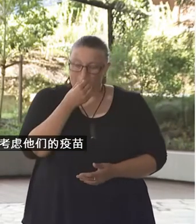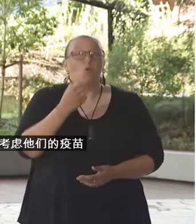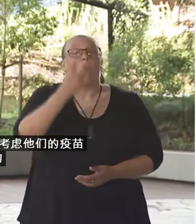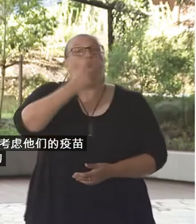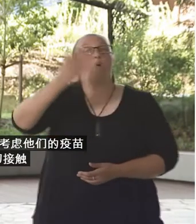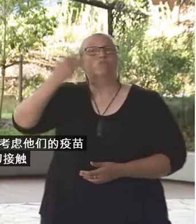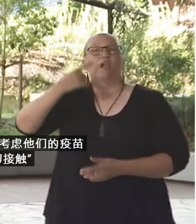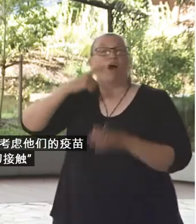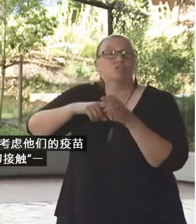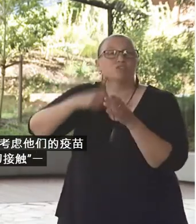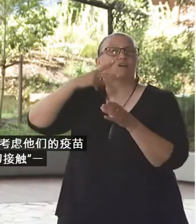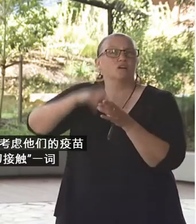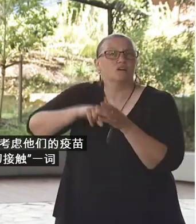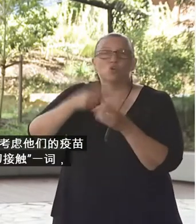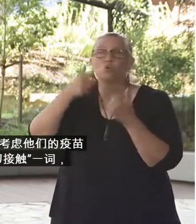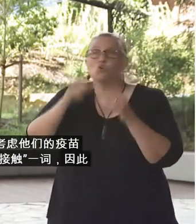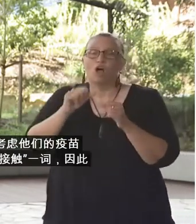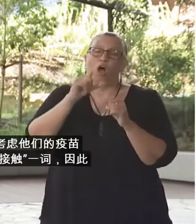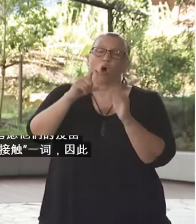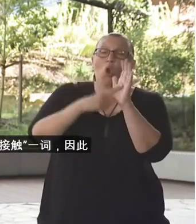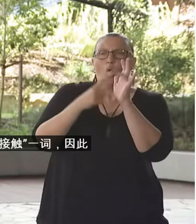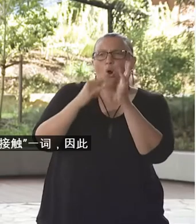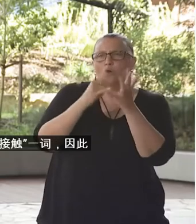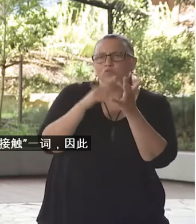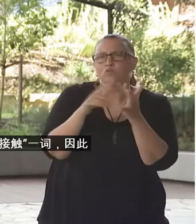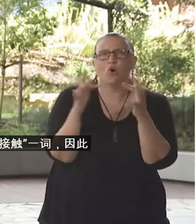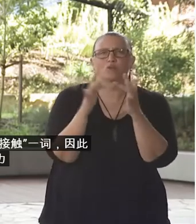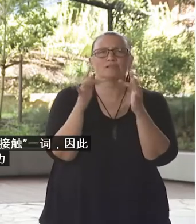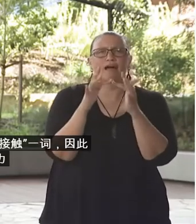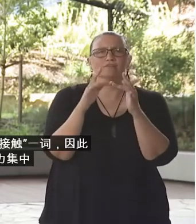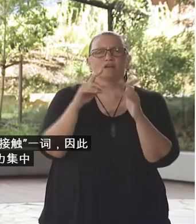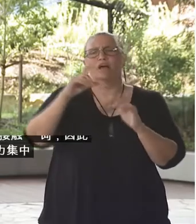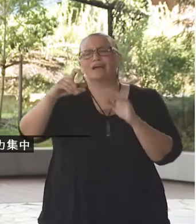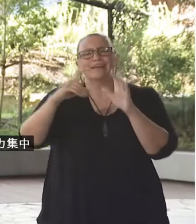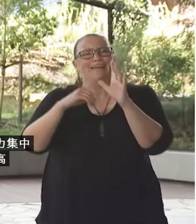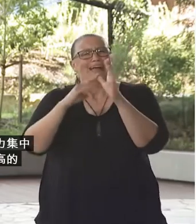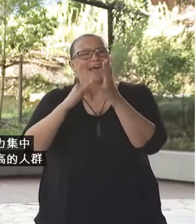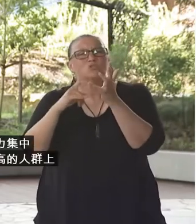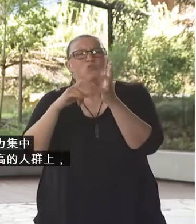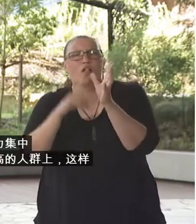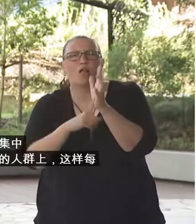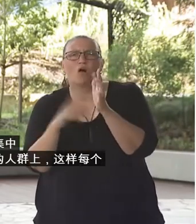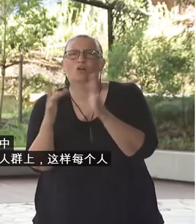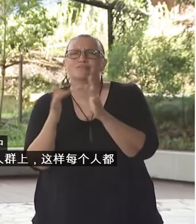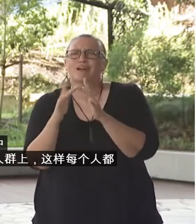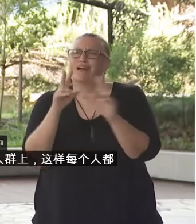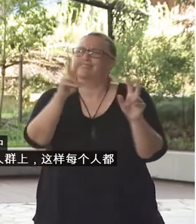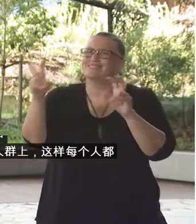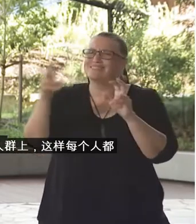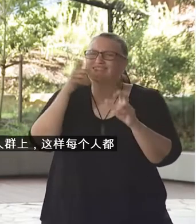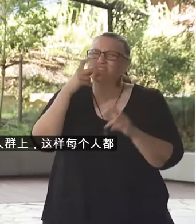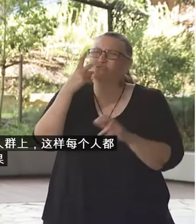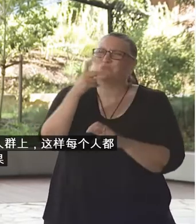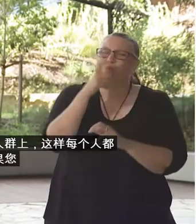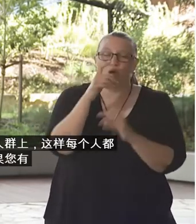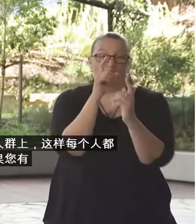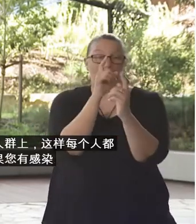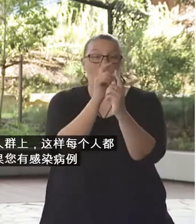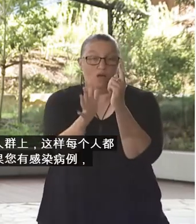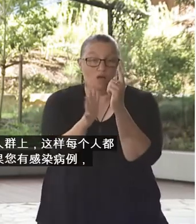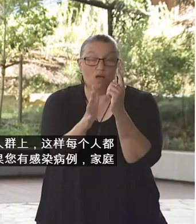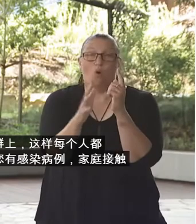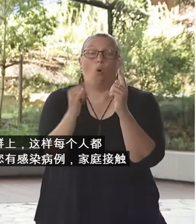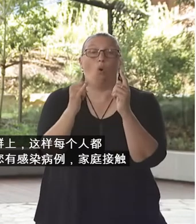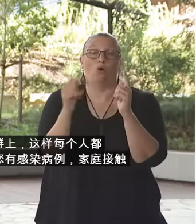from the term sort of close contacts. So we're focusing our efforts on those that are most at risk. So everyone probably can understand